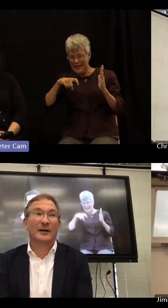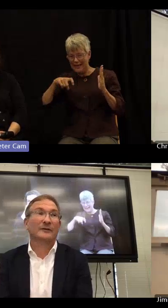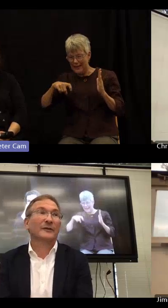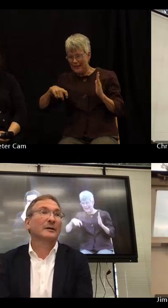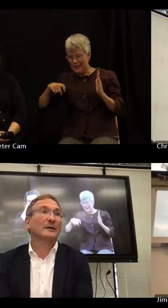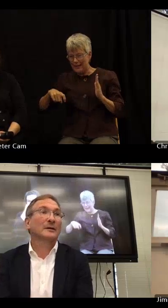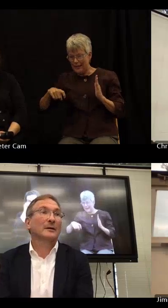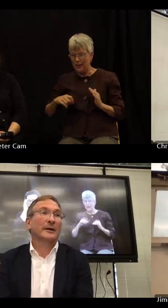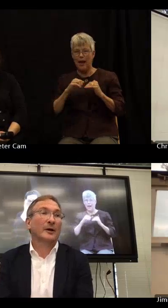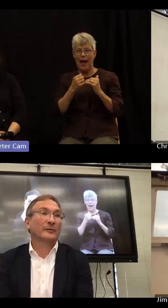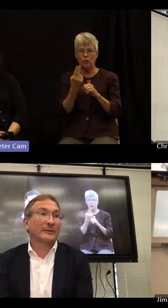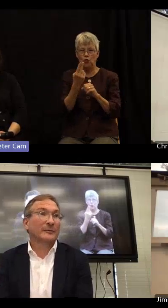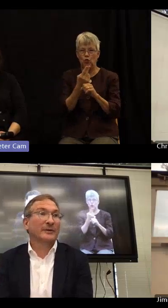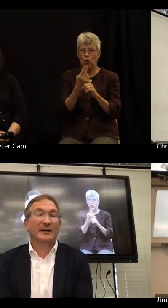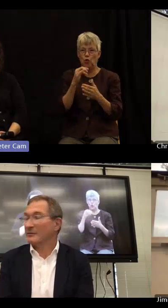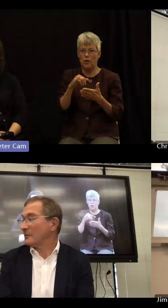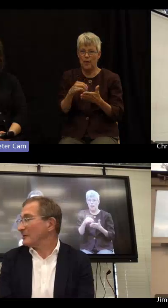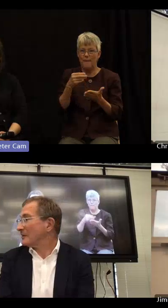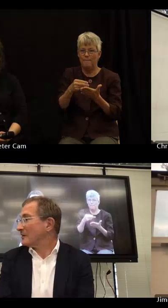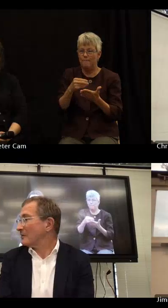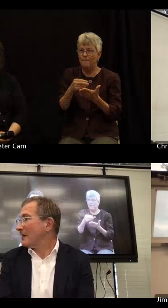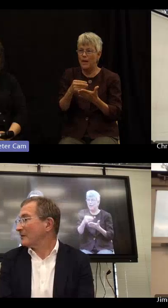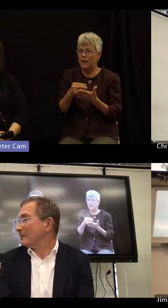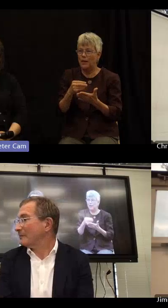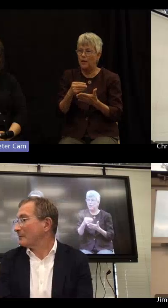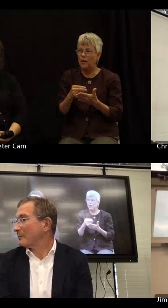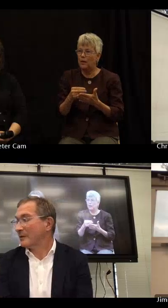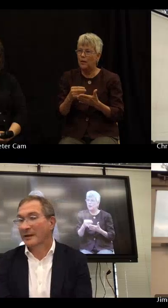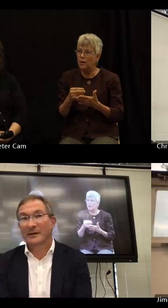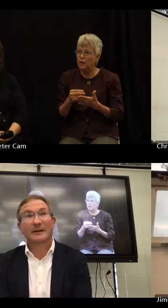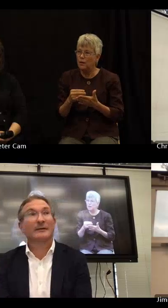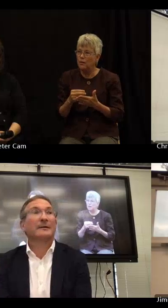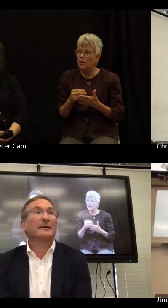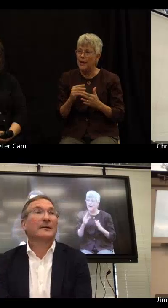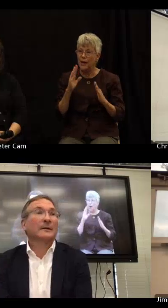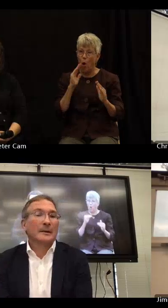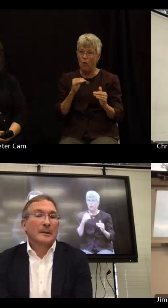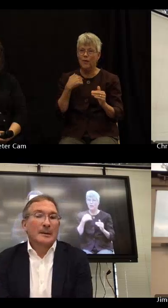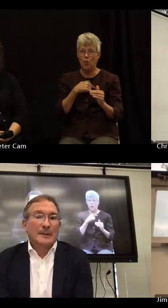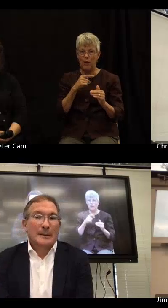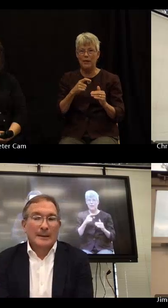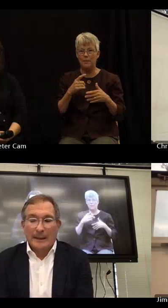those funds. And hopefully it will be enough to at least get us back to pre-Helene.